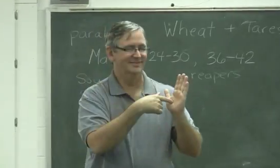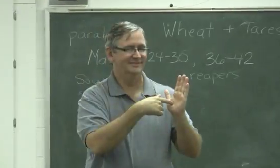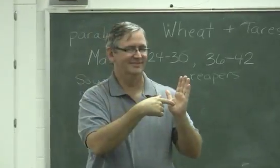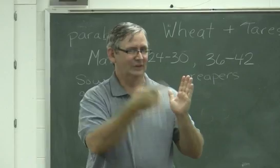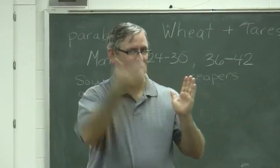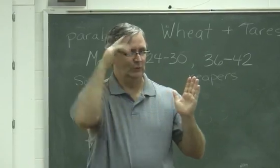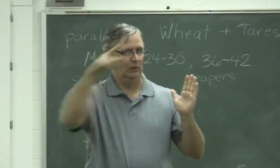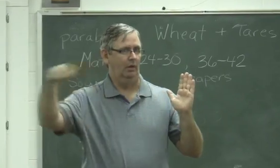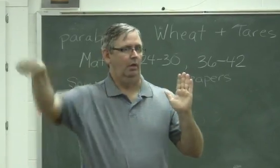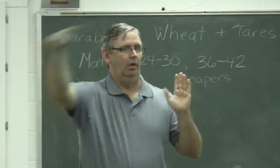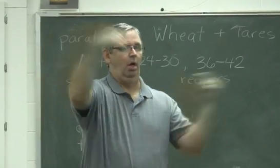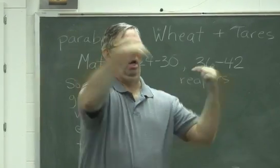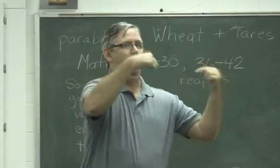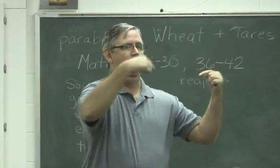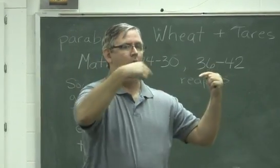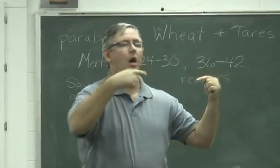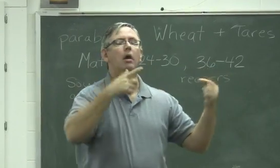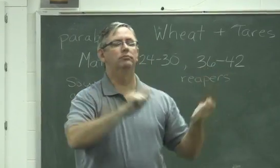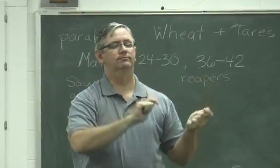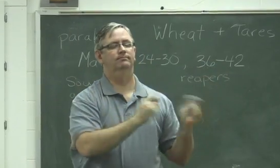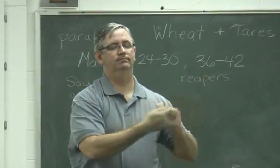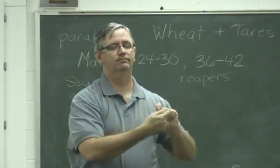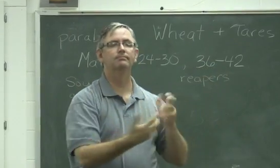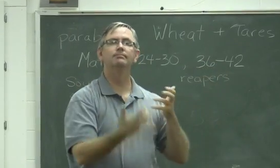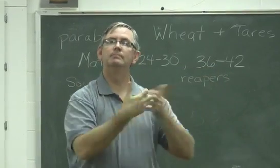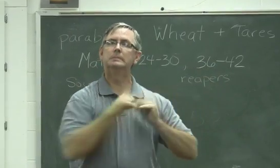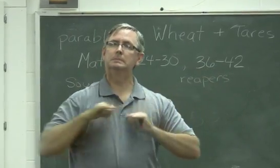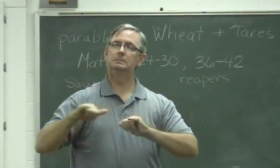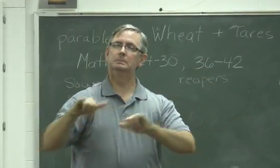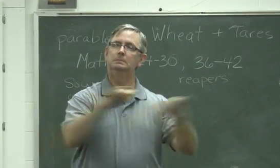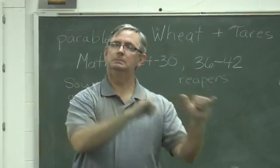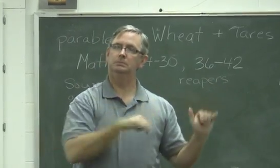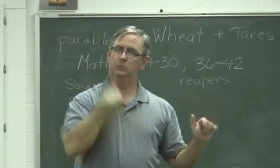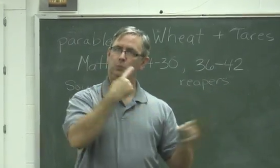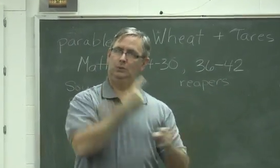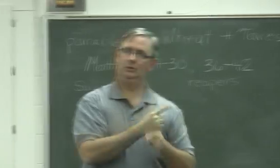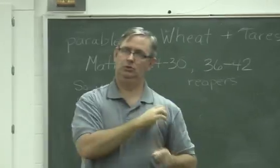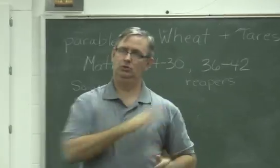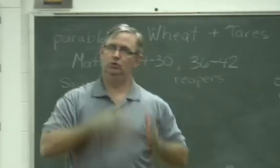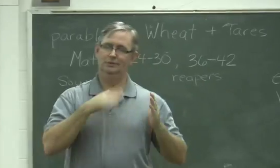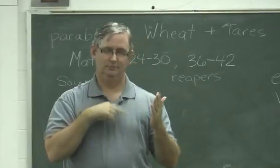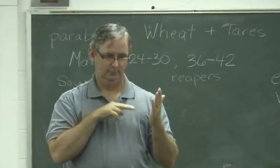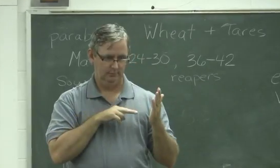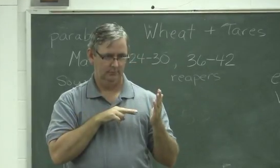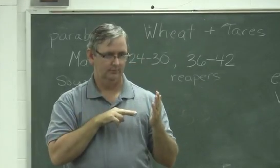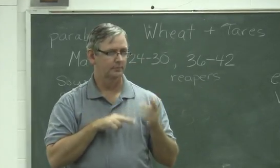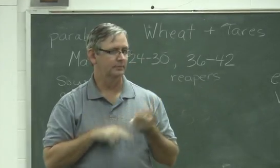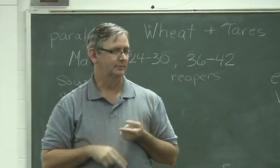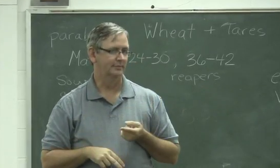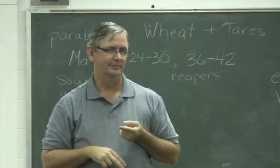what he said, like on Larry King Live, and he made it look like he was tricking